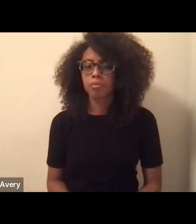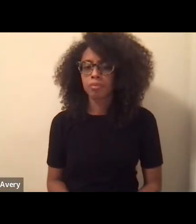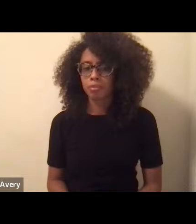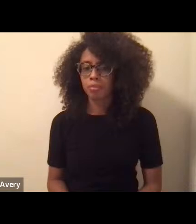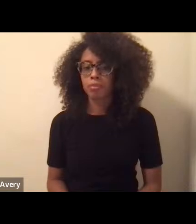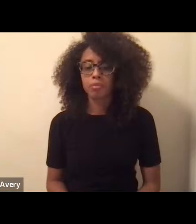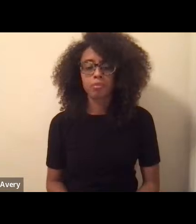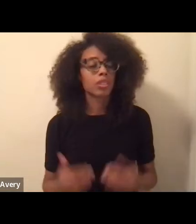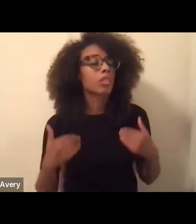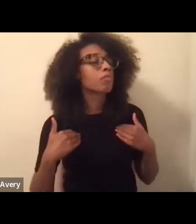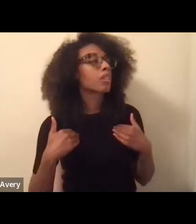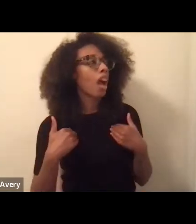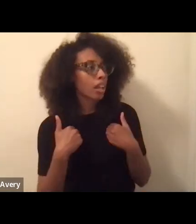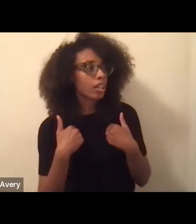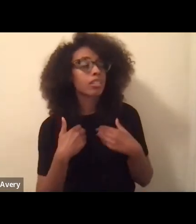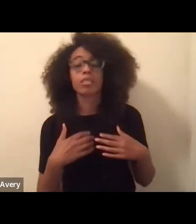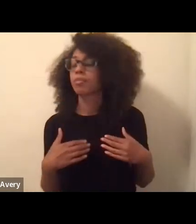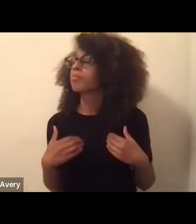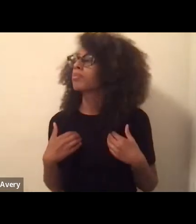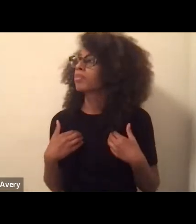Tired. Tired.